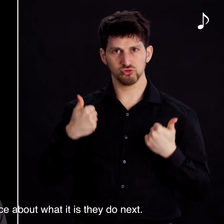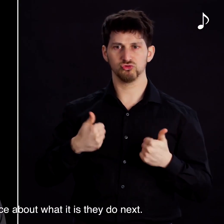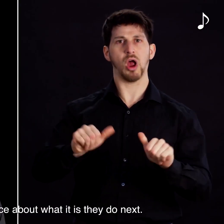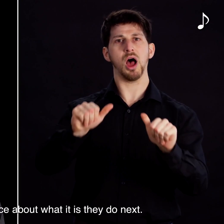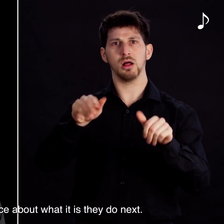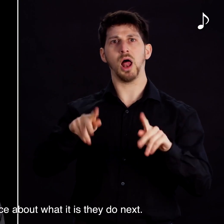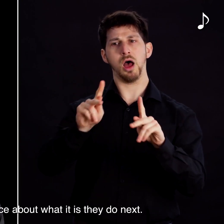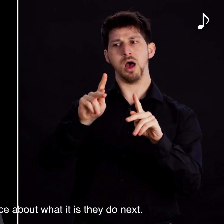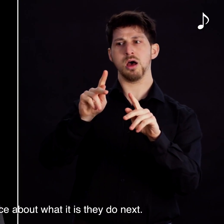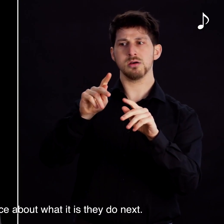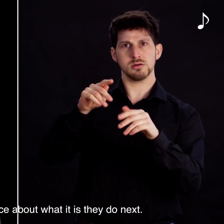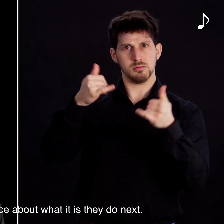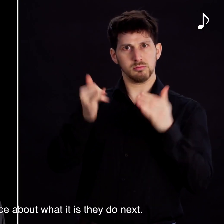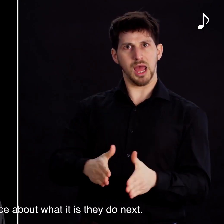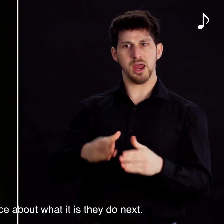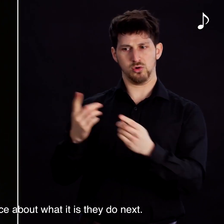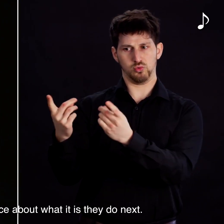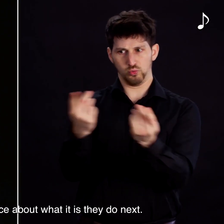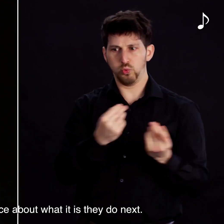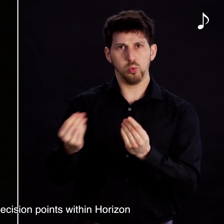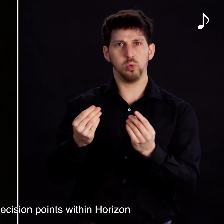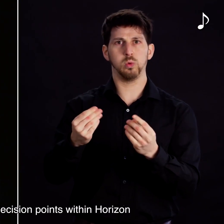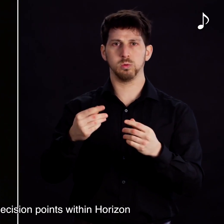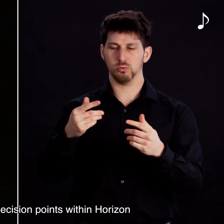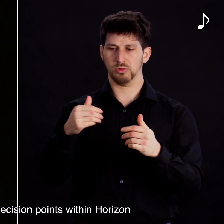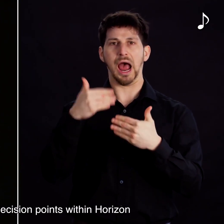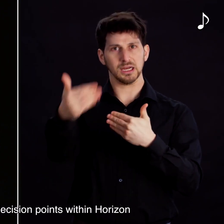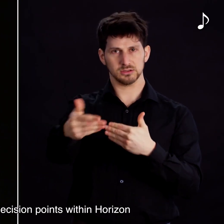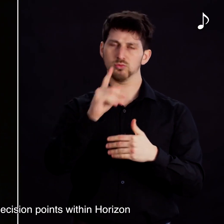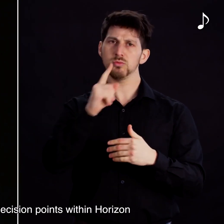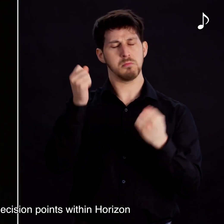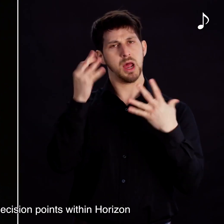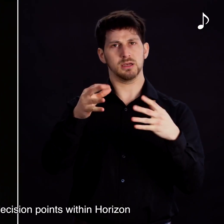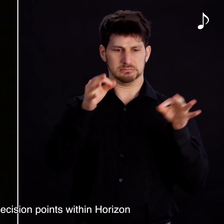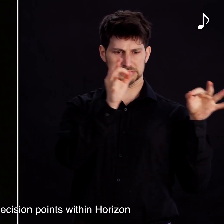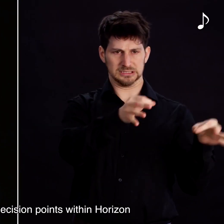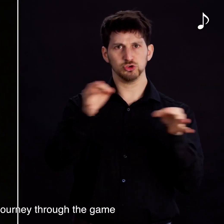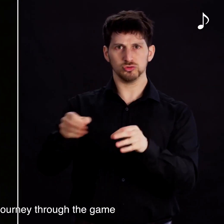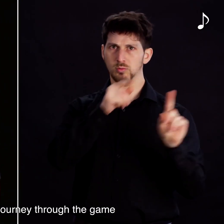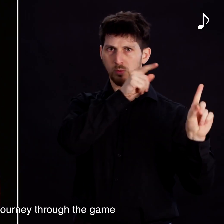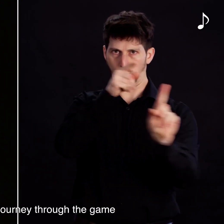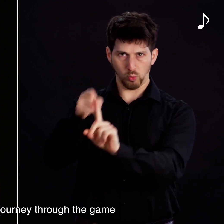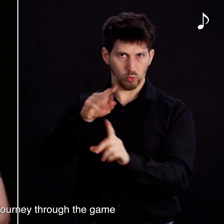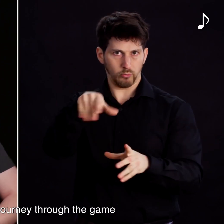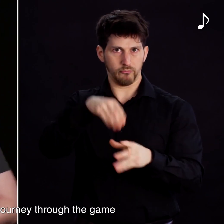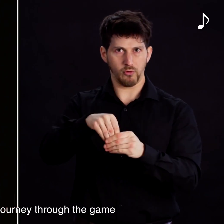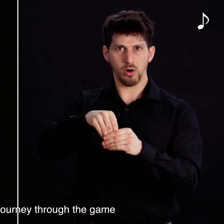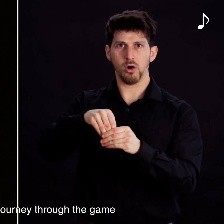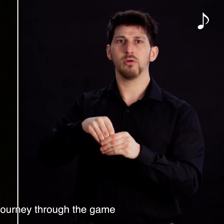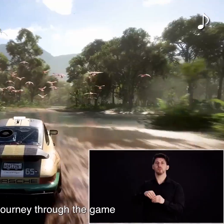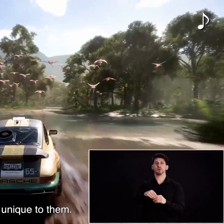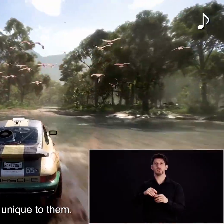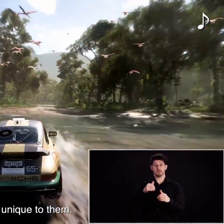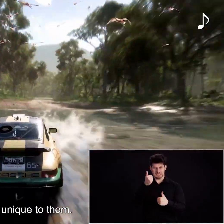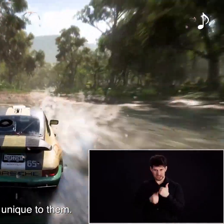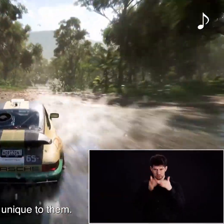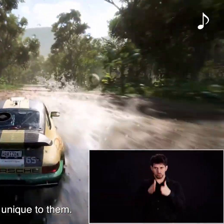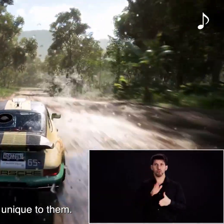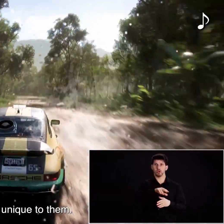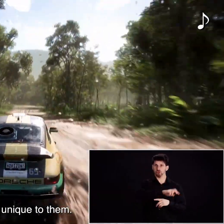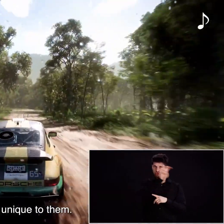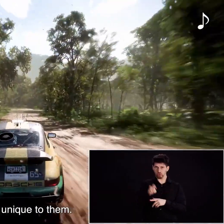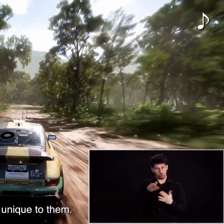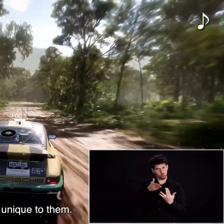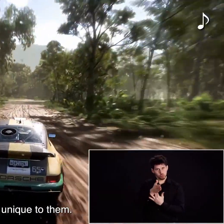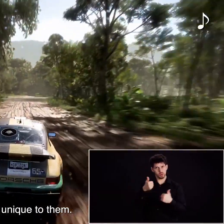players the choice about what it is they do next. There are so many decision points within Horizon that everybody's journey through the game is